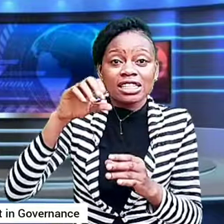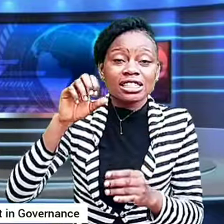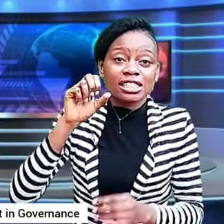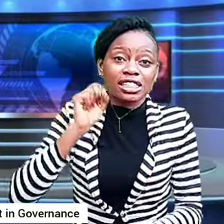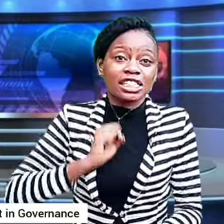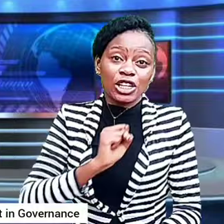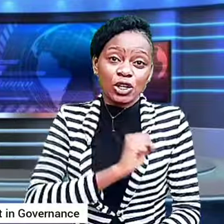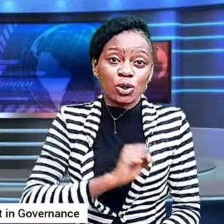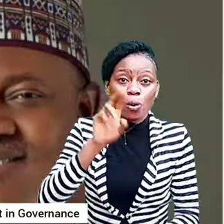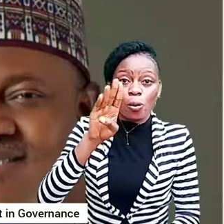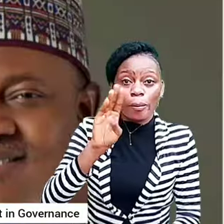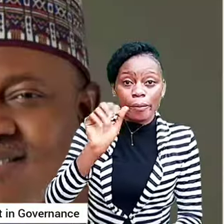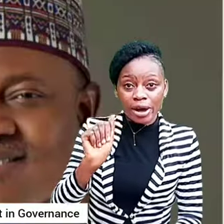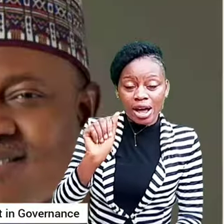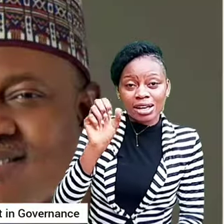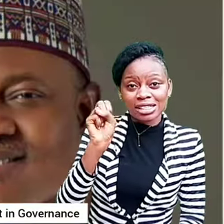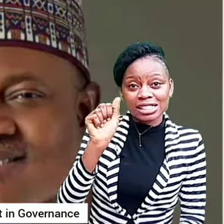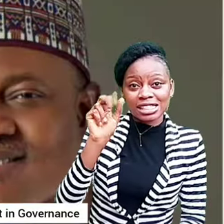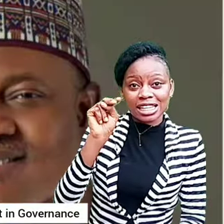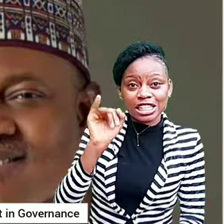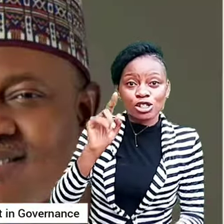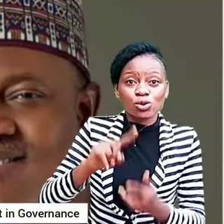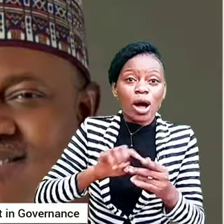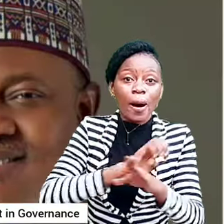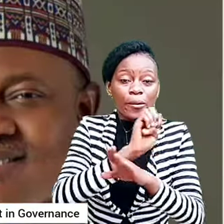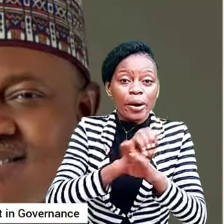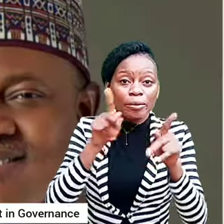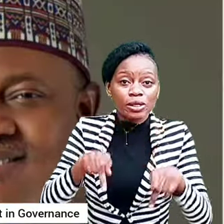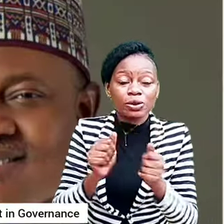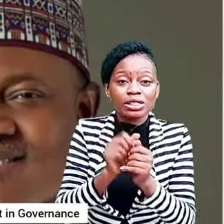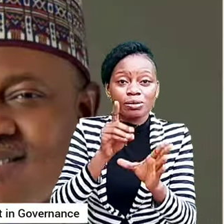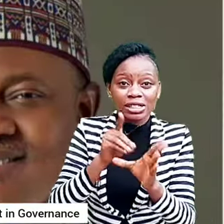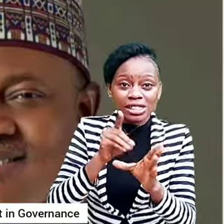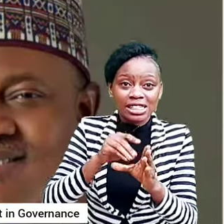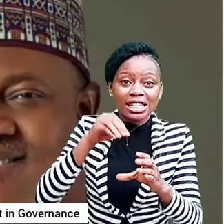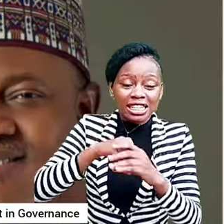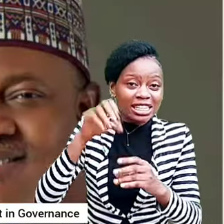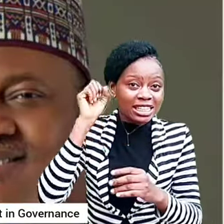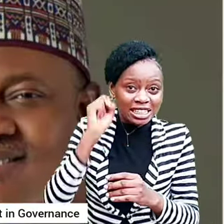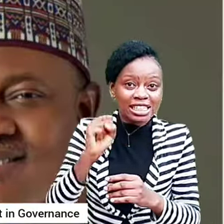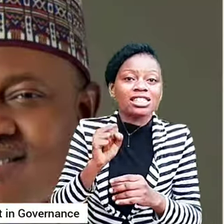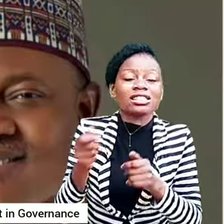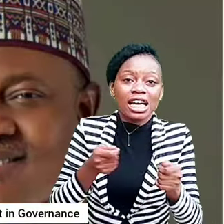Uba Sani to appoint persons with disabilities in his cabinet.